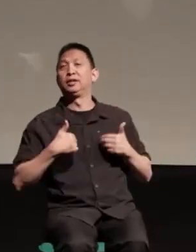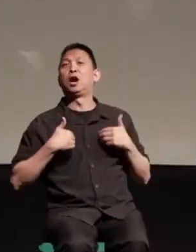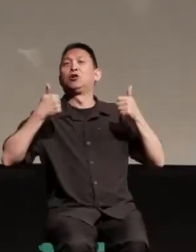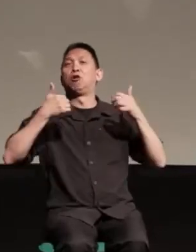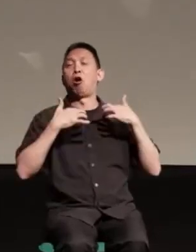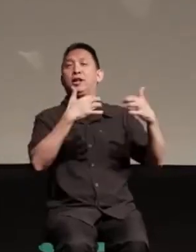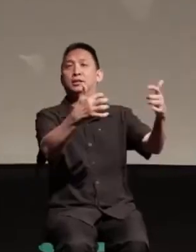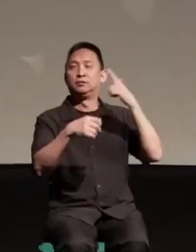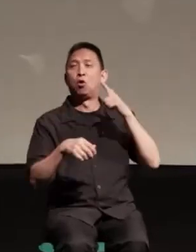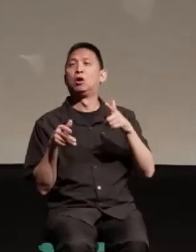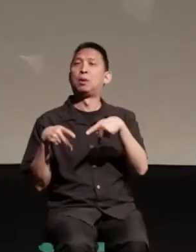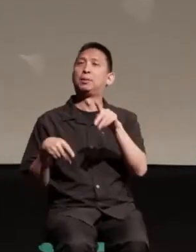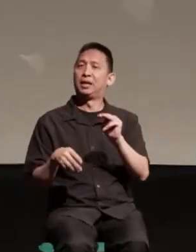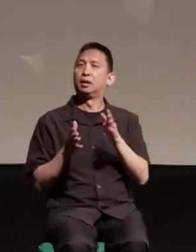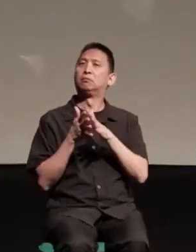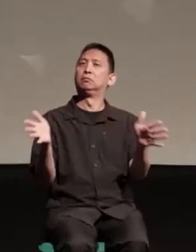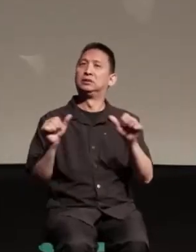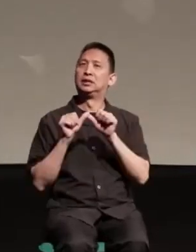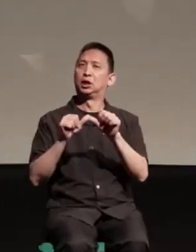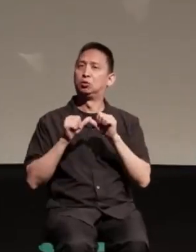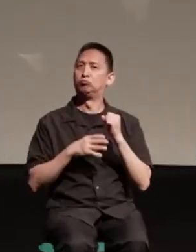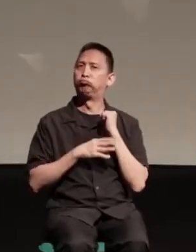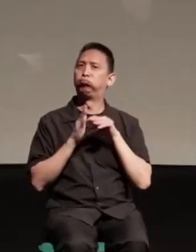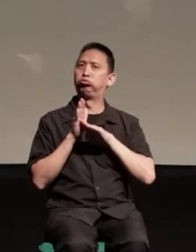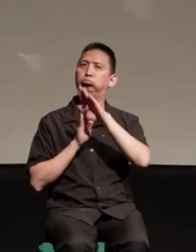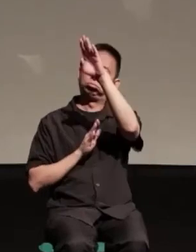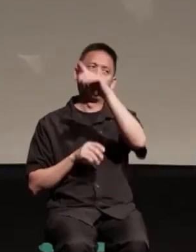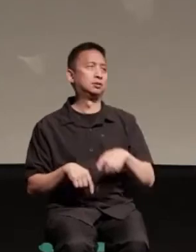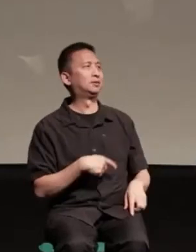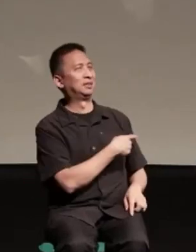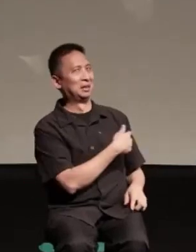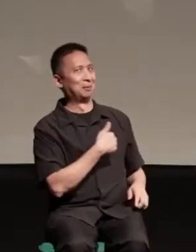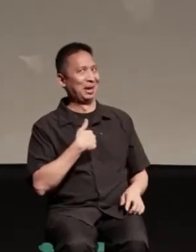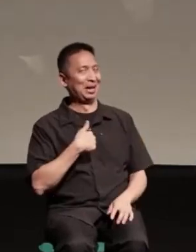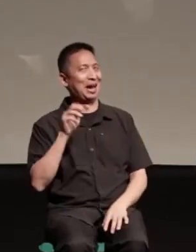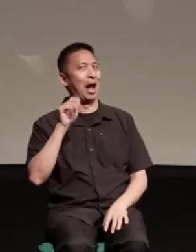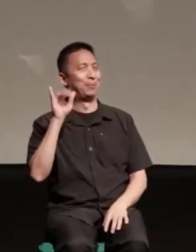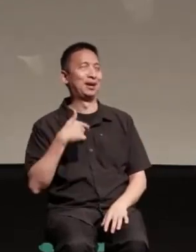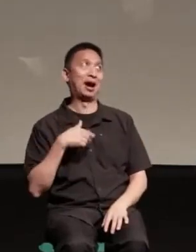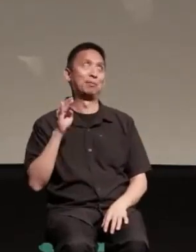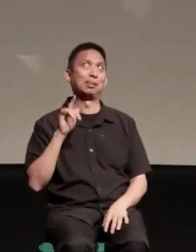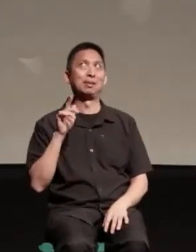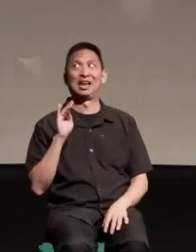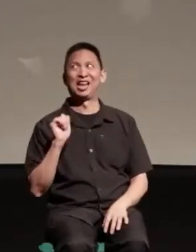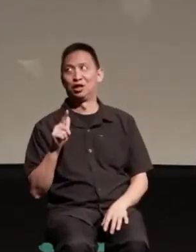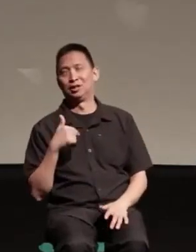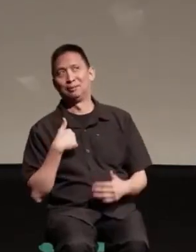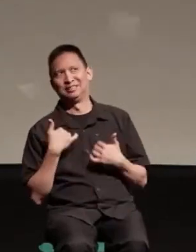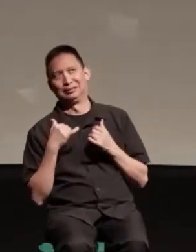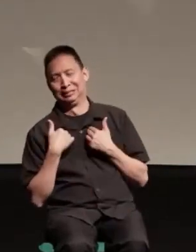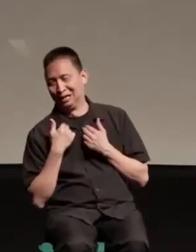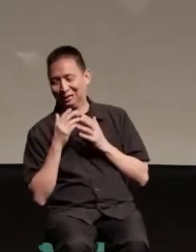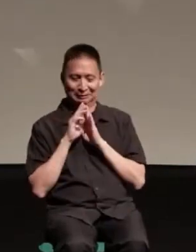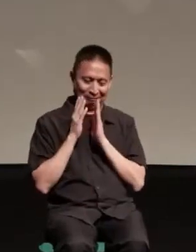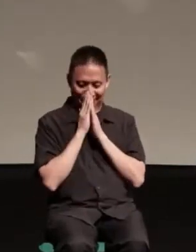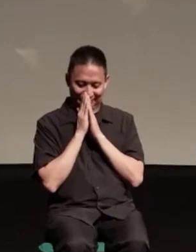viable. Yeah, also as a millennial, I feel like I'm aging out of being young anyway, so what's going